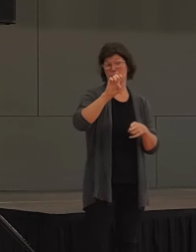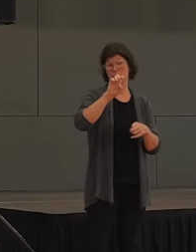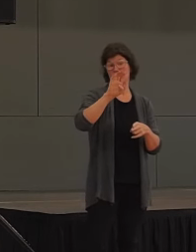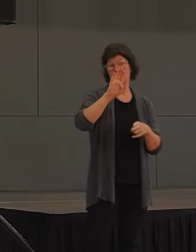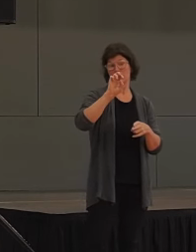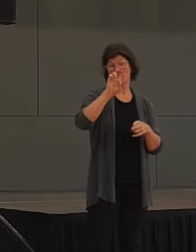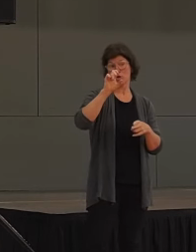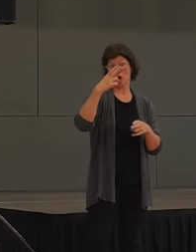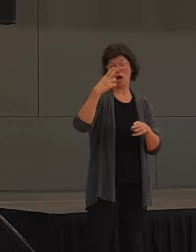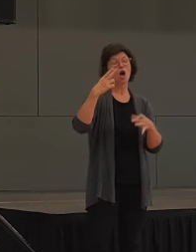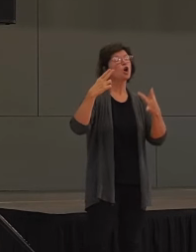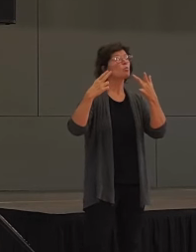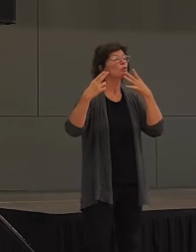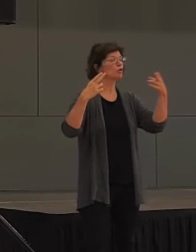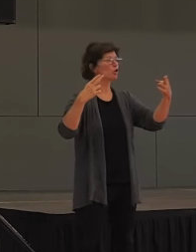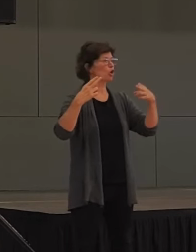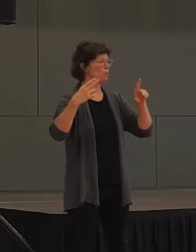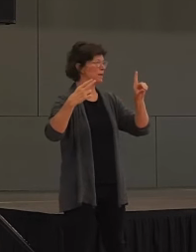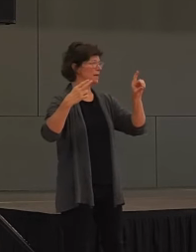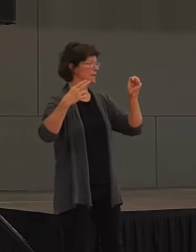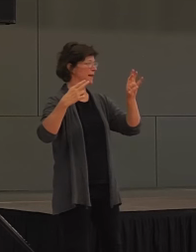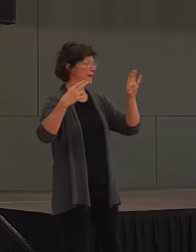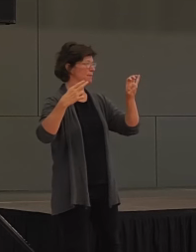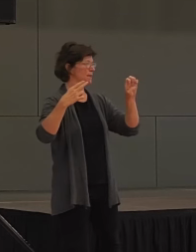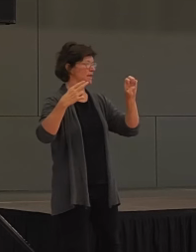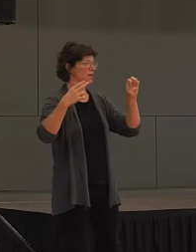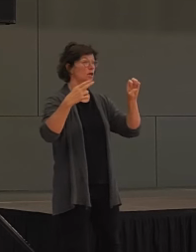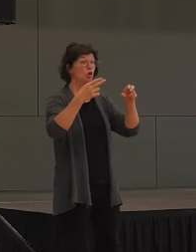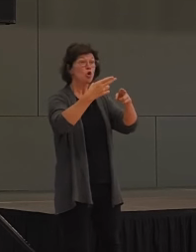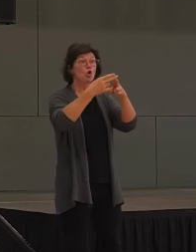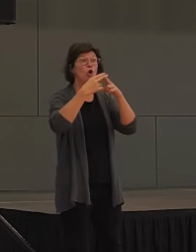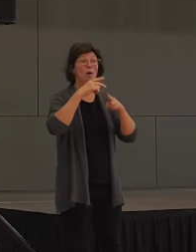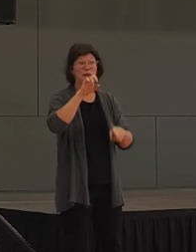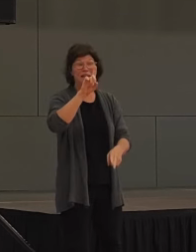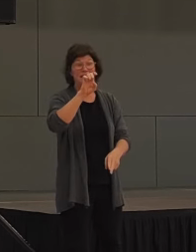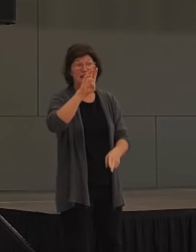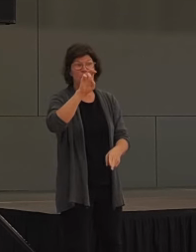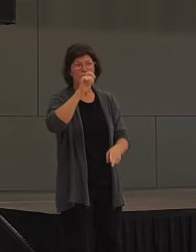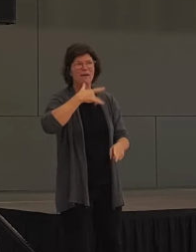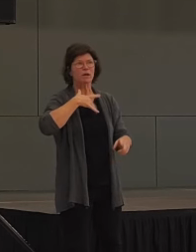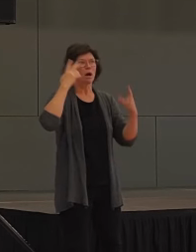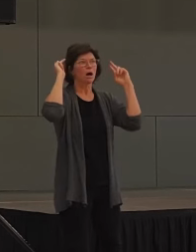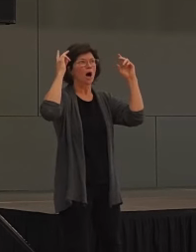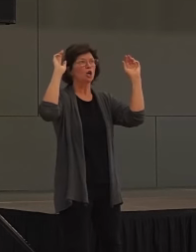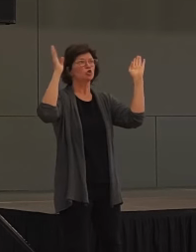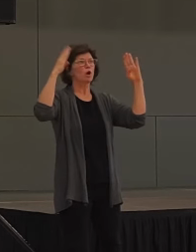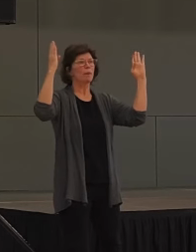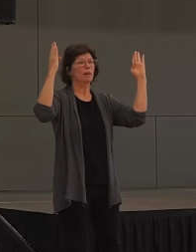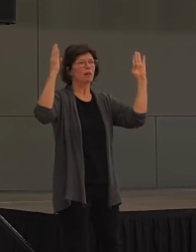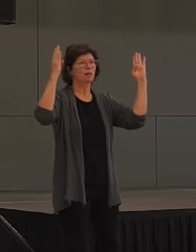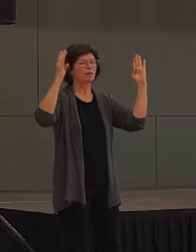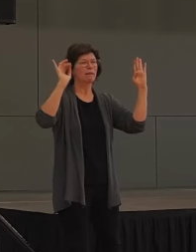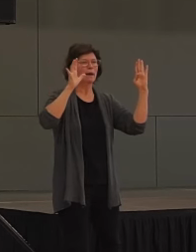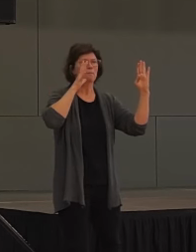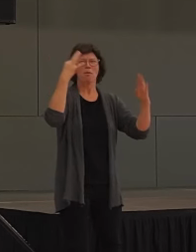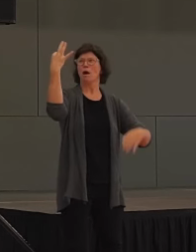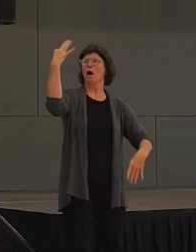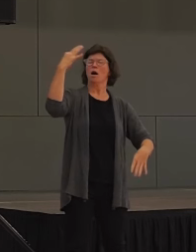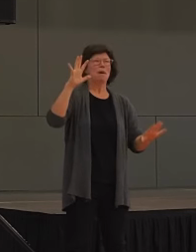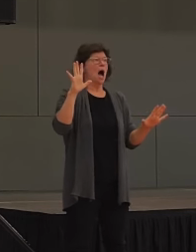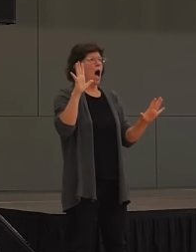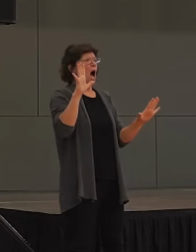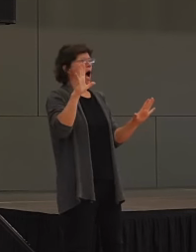called Debbie. If someone calls me Deborah, I feel like I'm in trouble, right? I feel like, Deborah, what did you do? I don't know, I'm